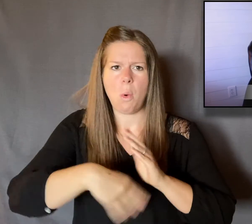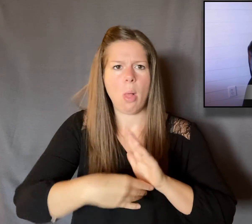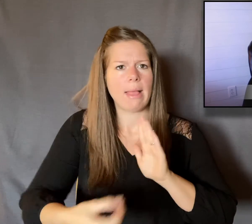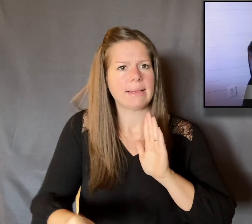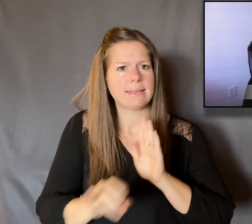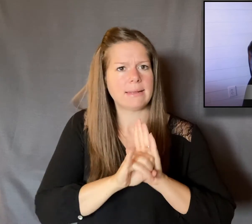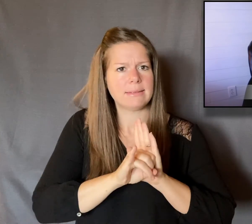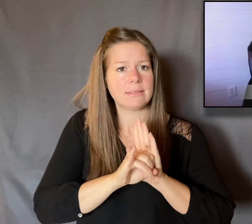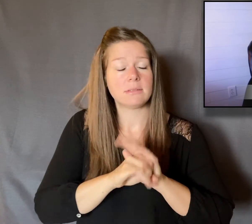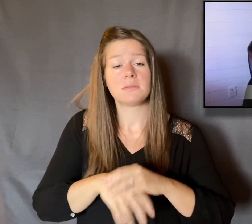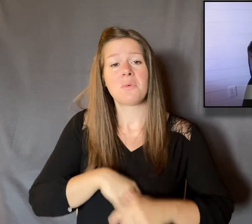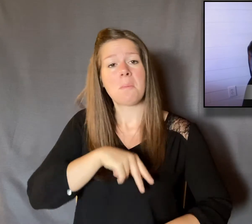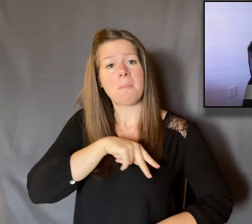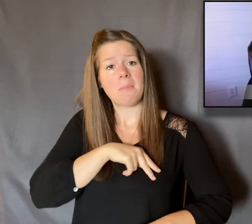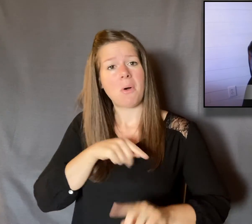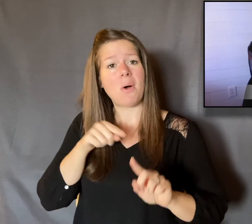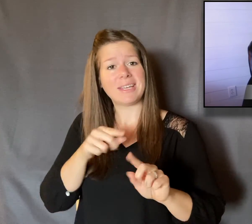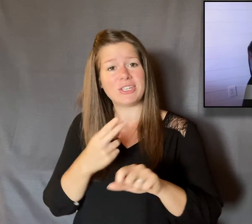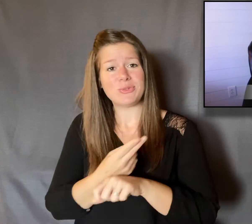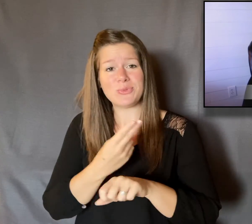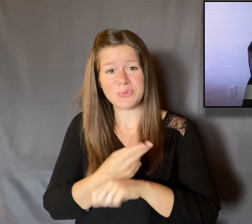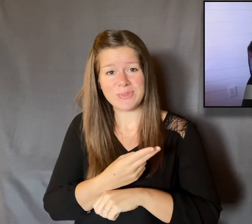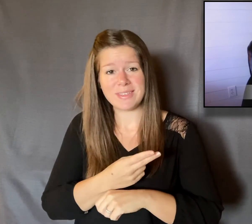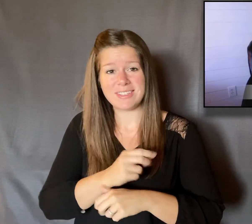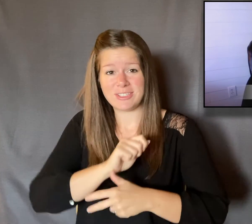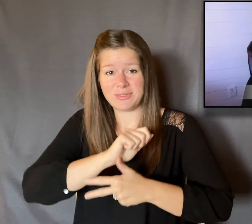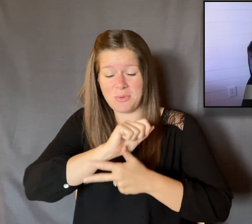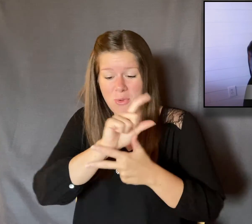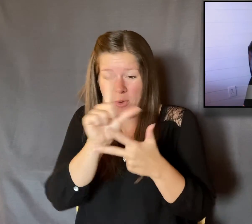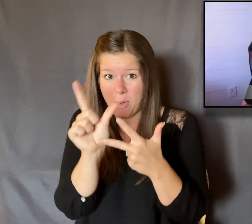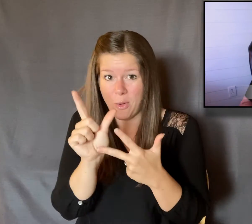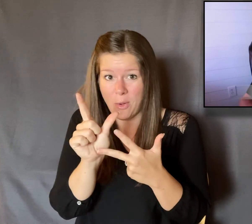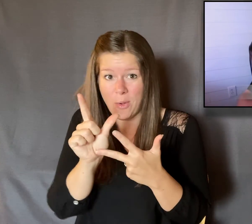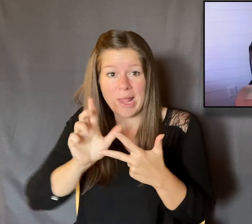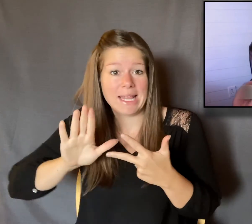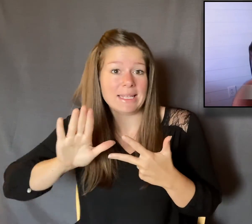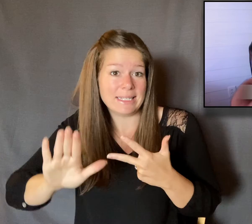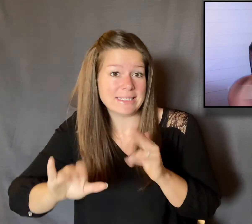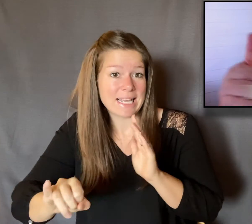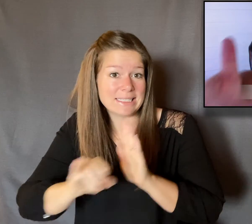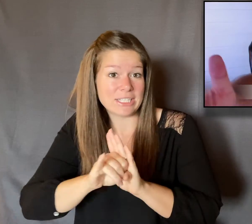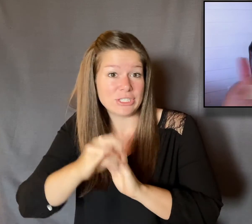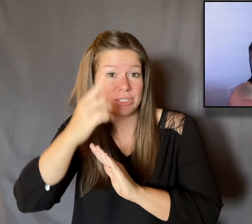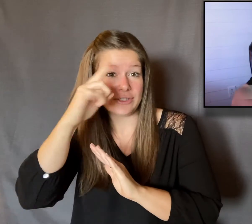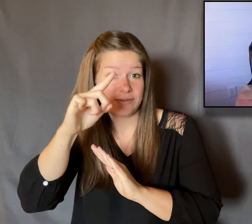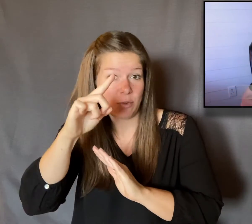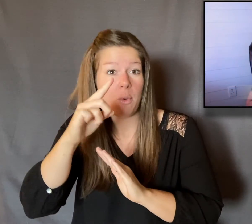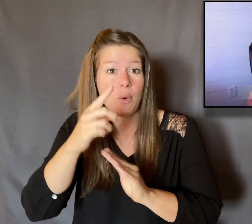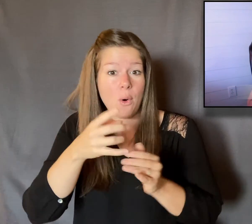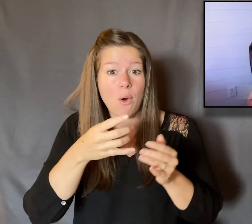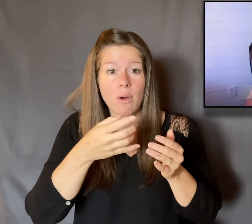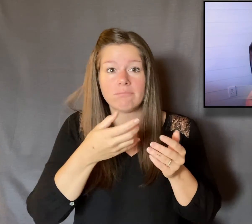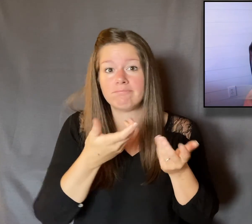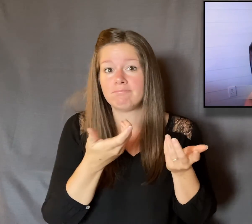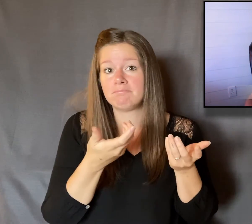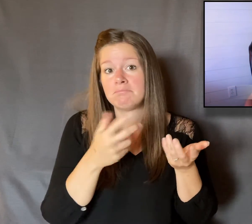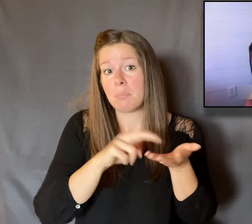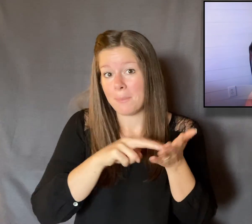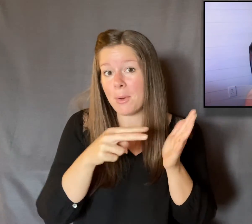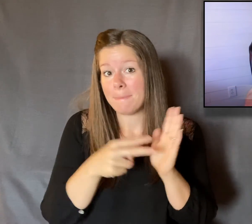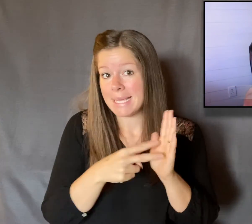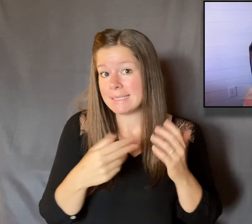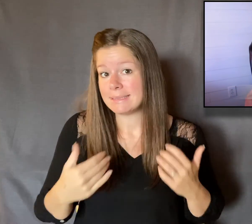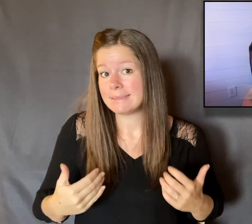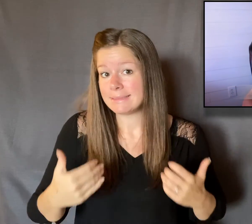his identity for one purpose, to advance the gospel. Like, he's advancing the gospel every time he's proclaiming who he